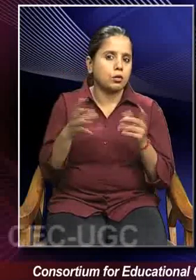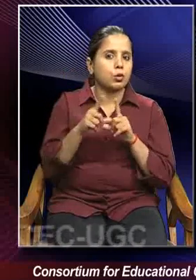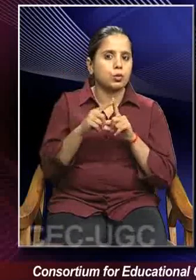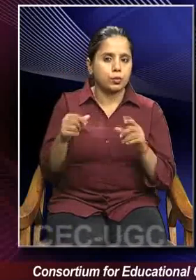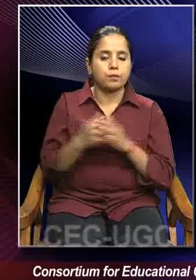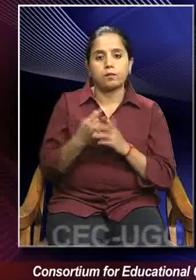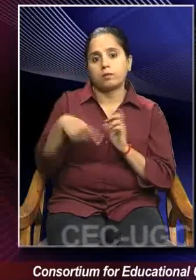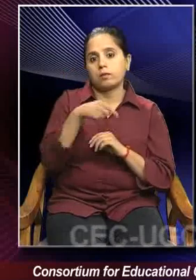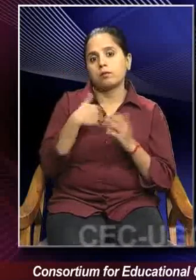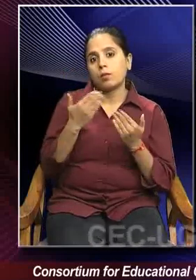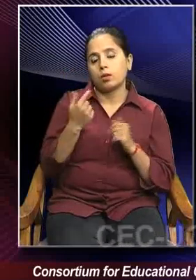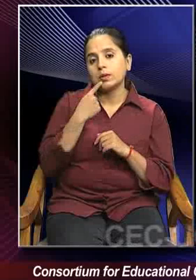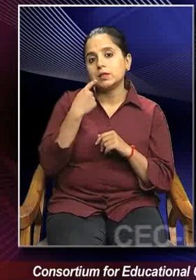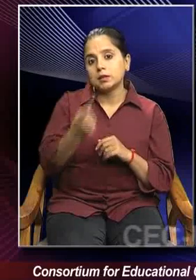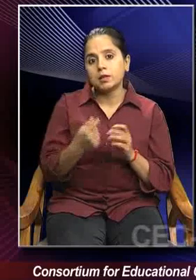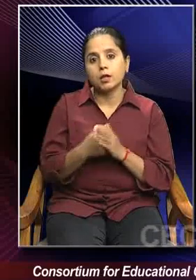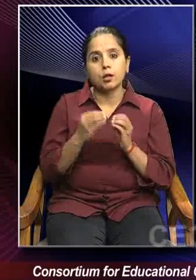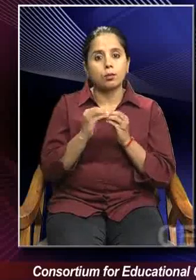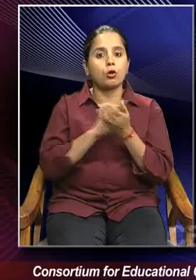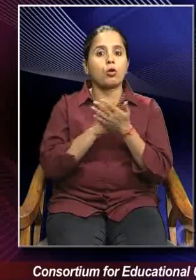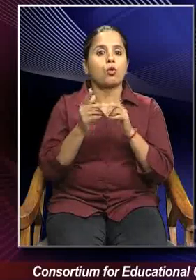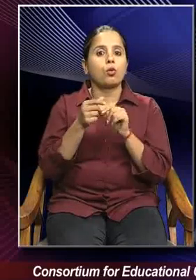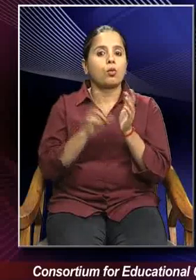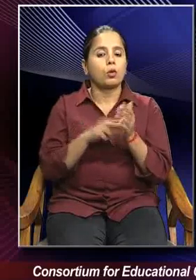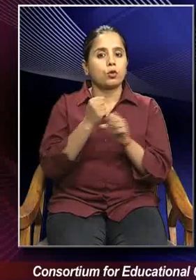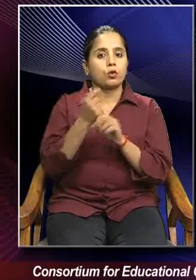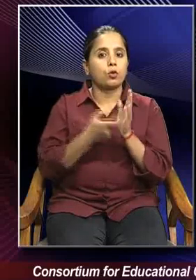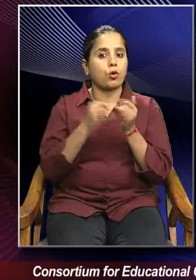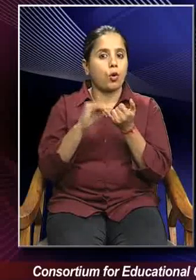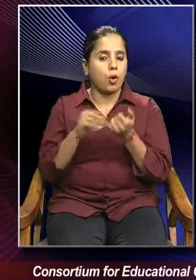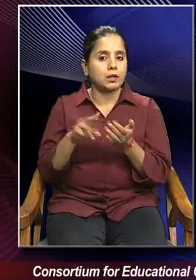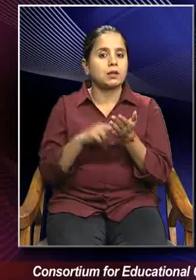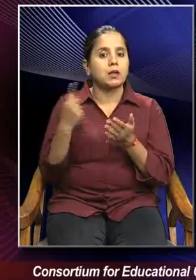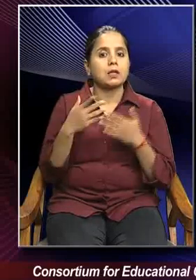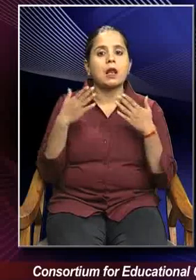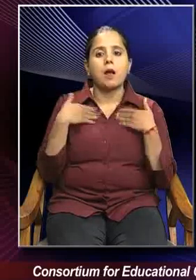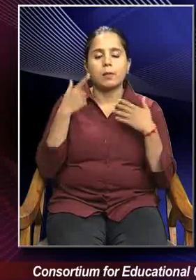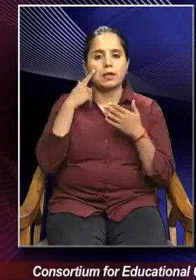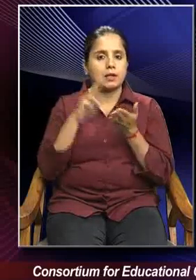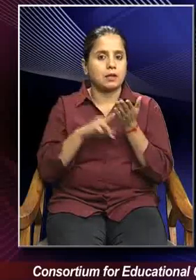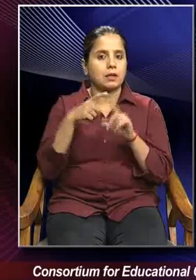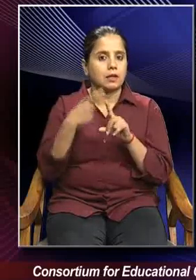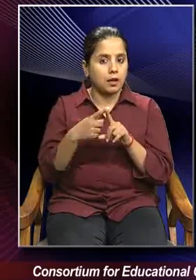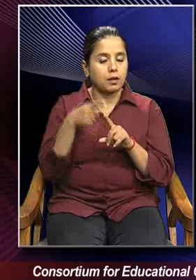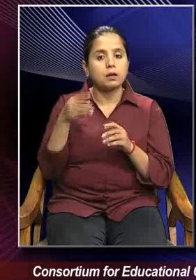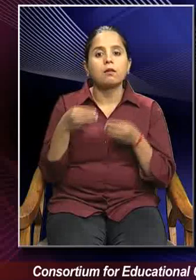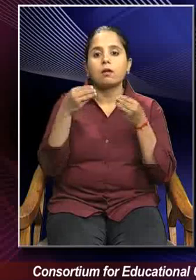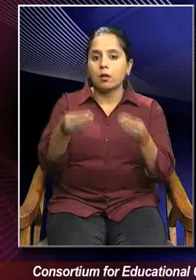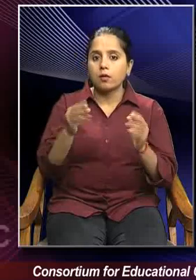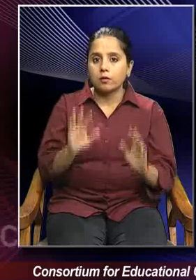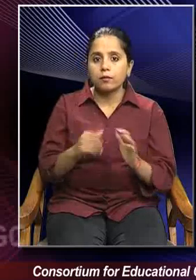So, we can say that Bhutan's Gross National Happiness Index provides